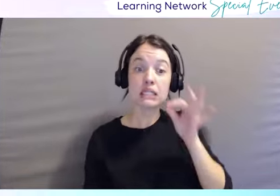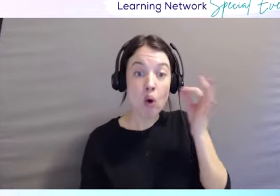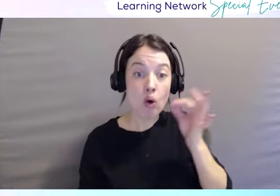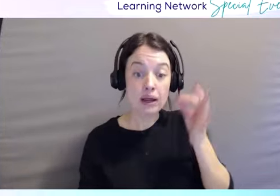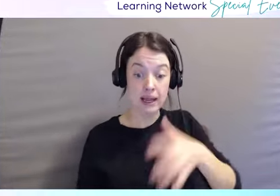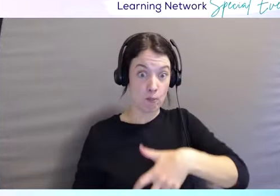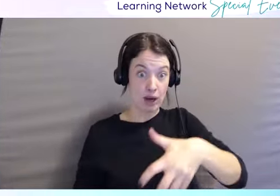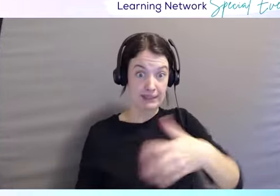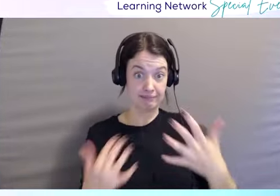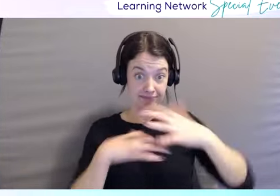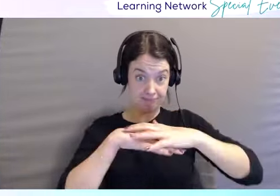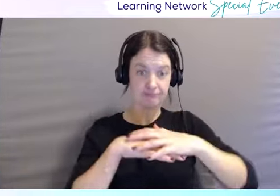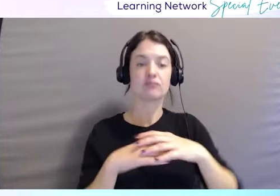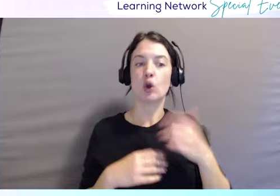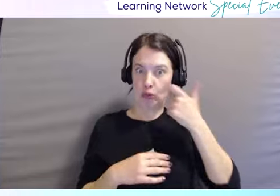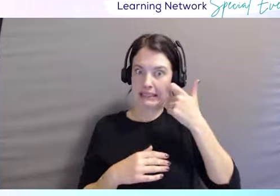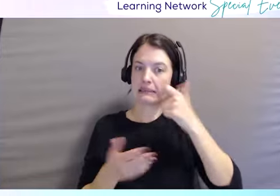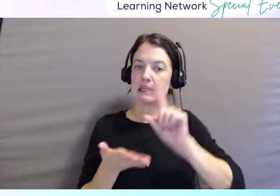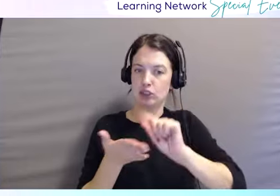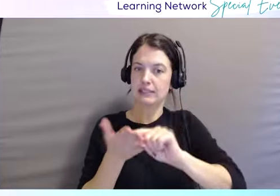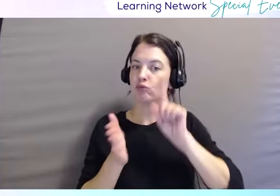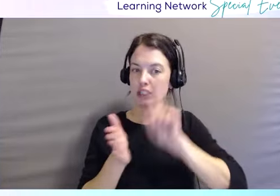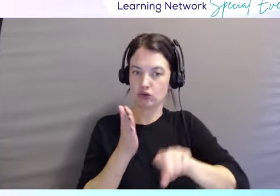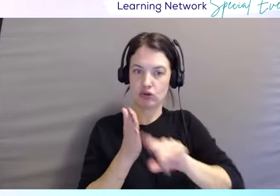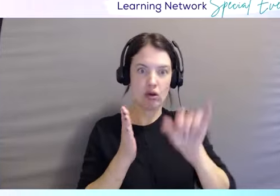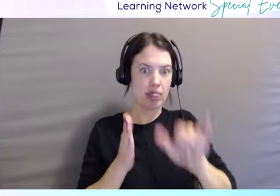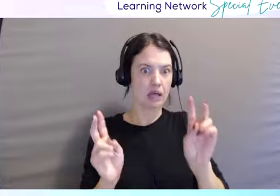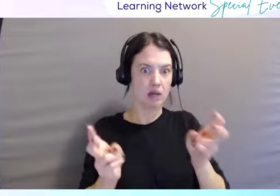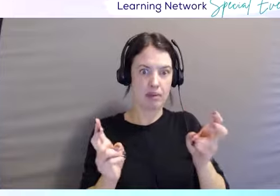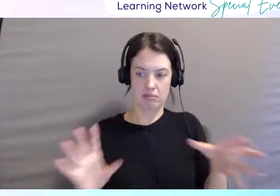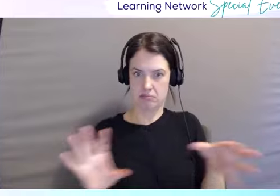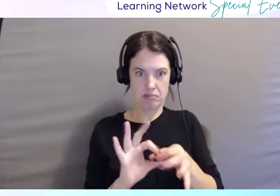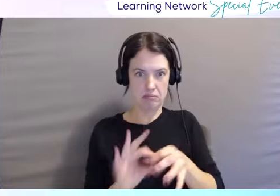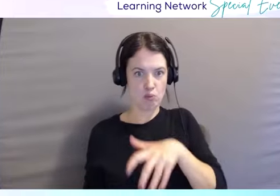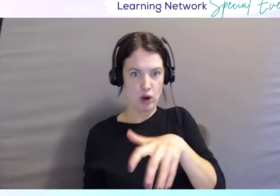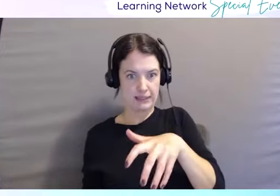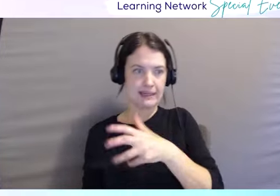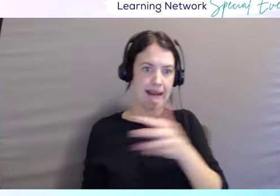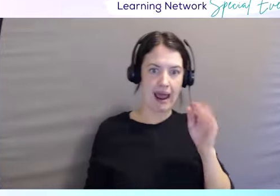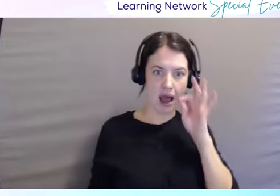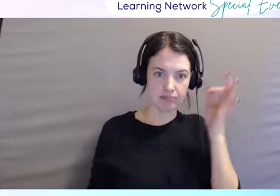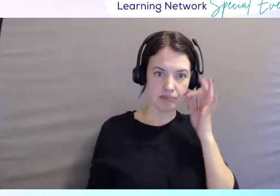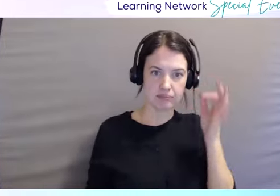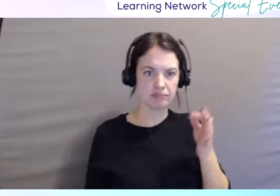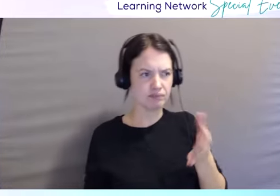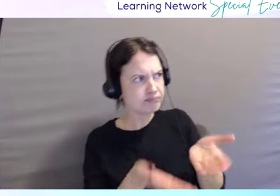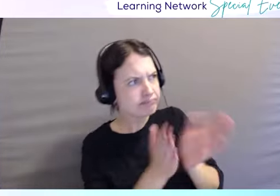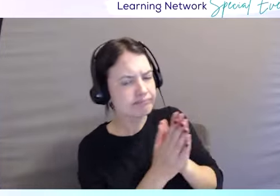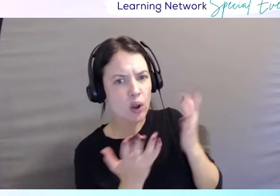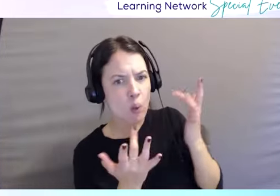topic in particular because we wanted to hear from women about why they were vaping or smoking, either